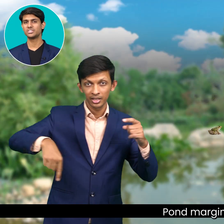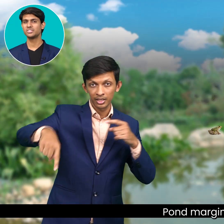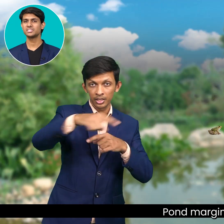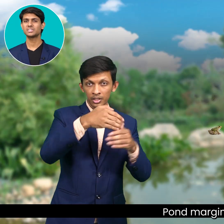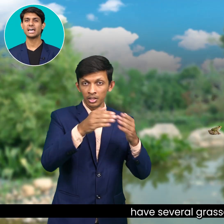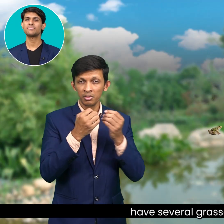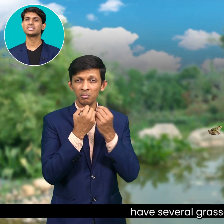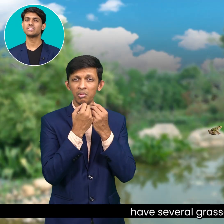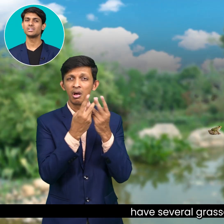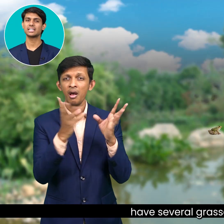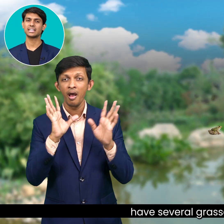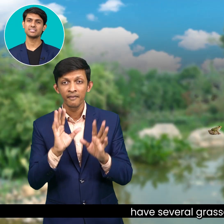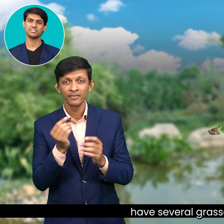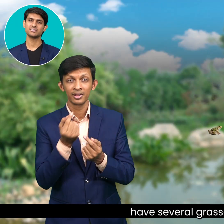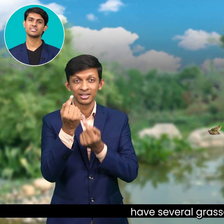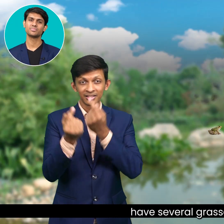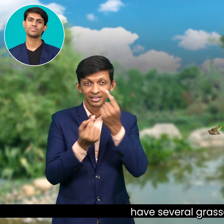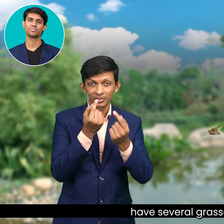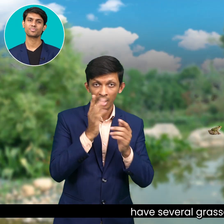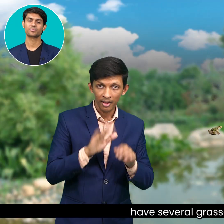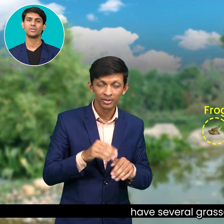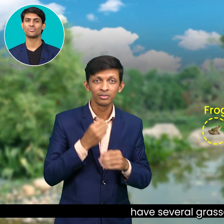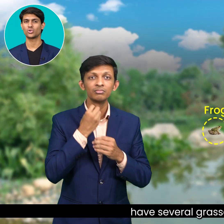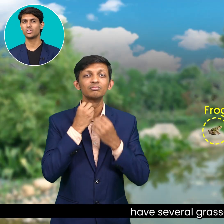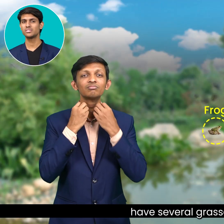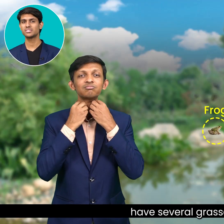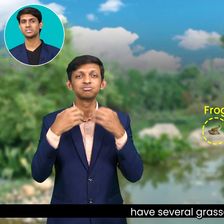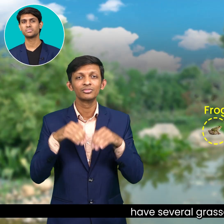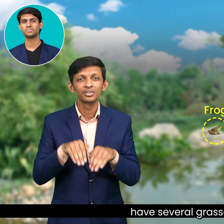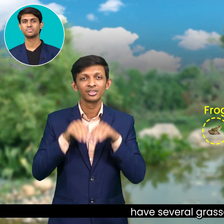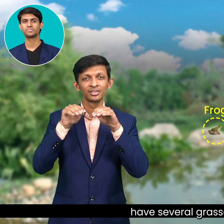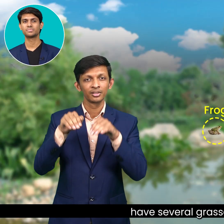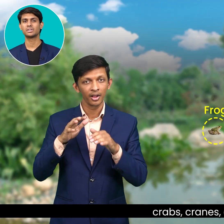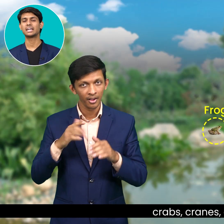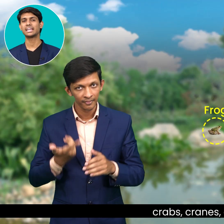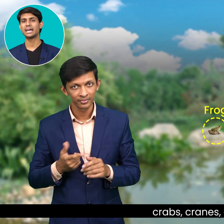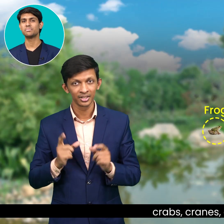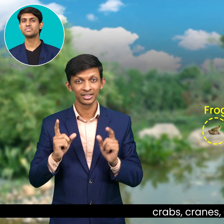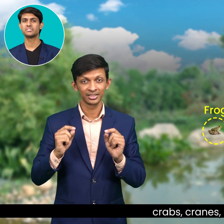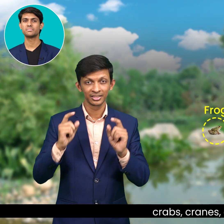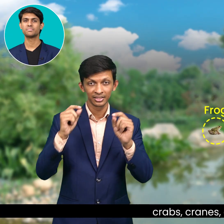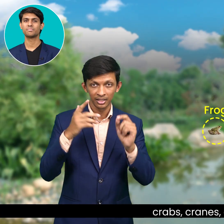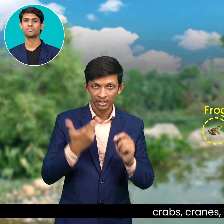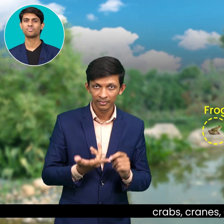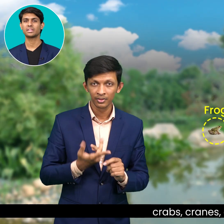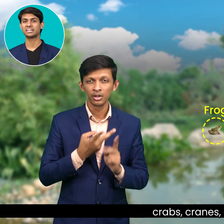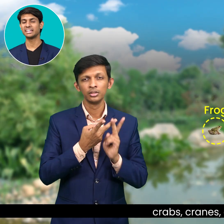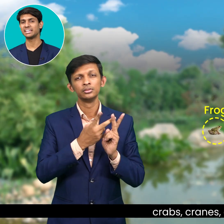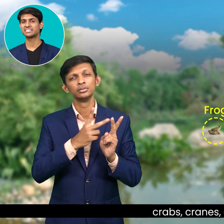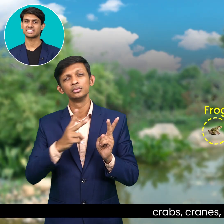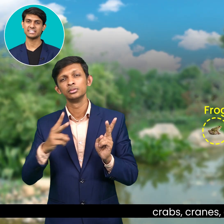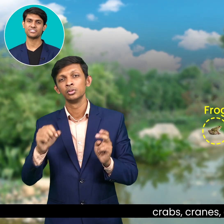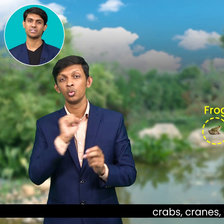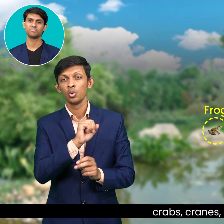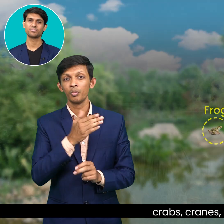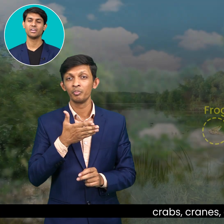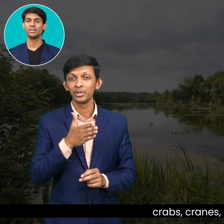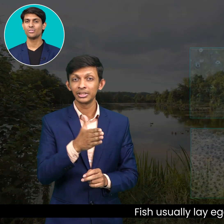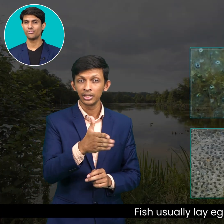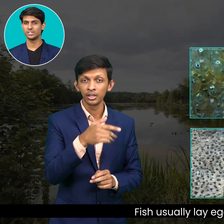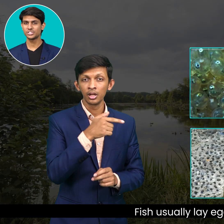Pond margins have several grasses, frogs, crabs, cranes,